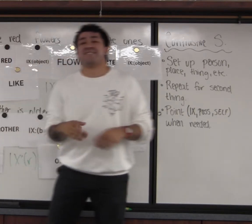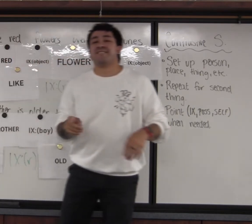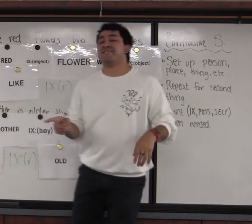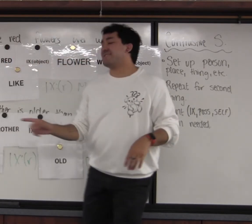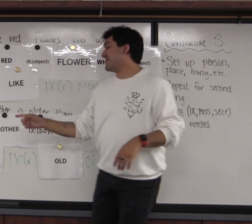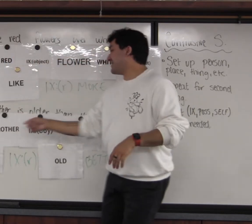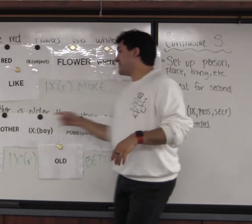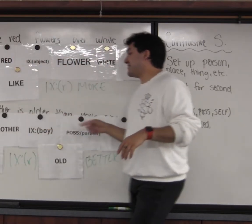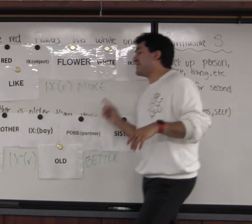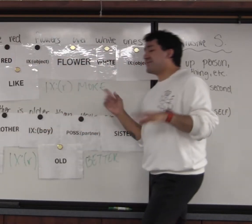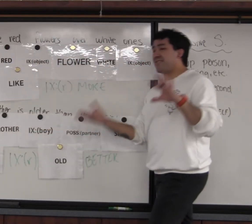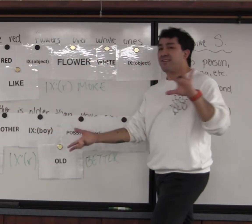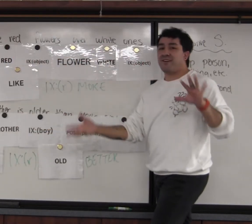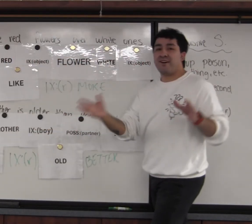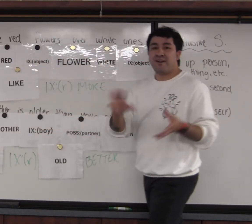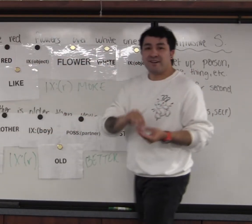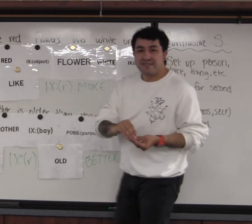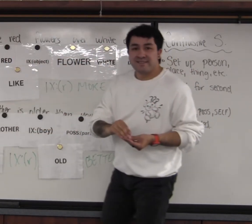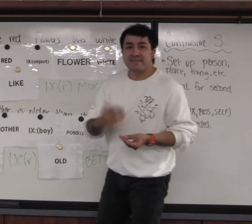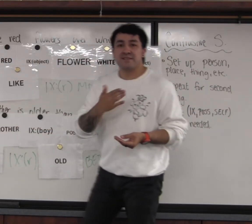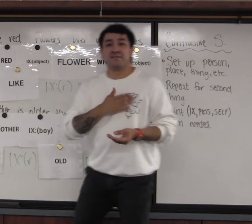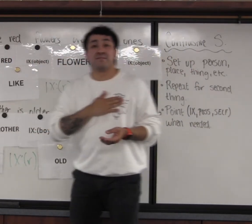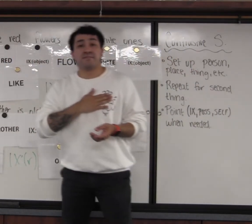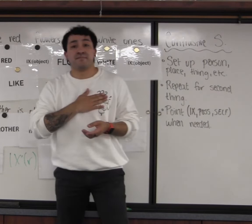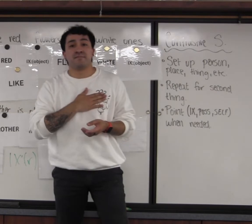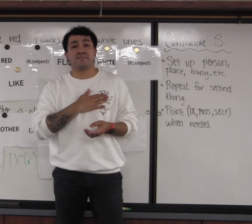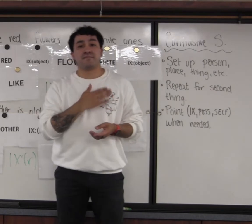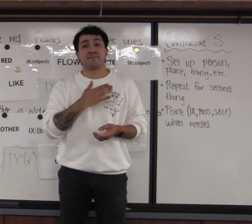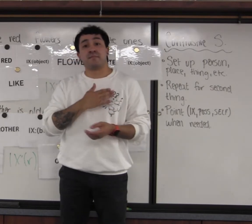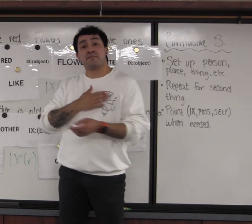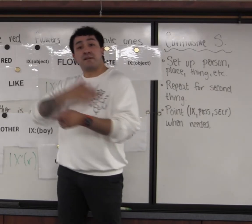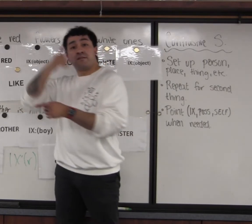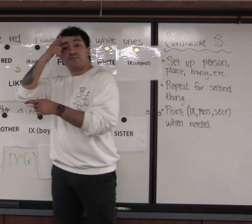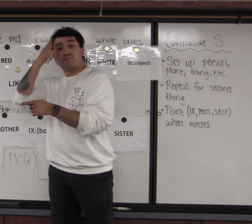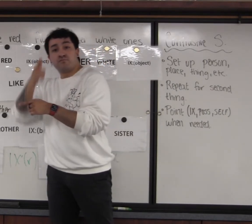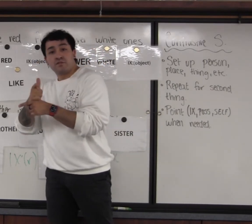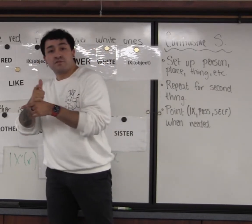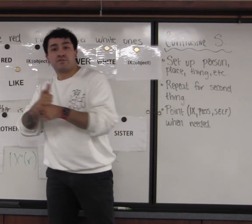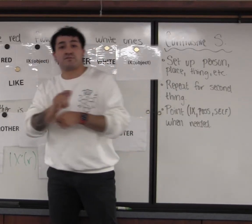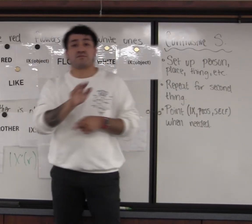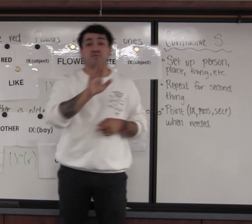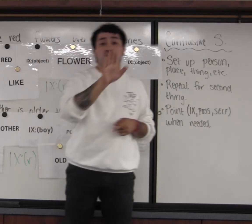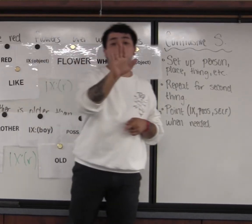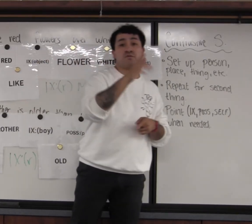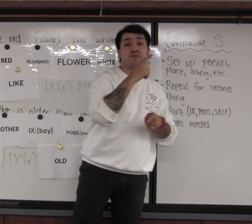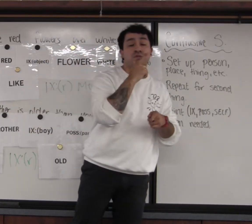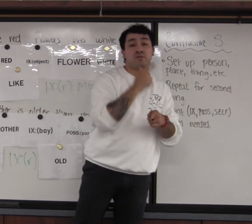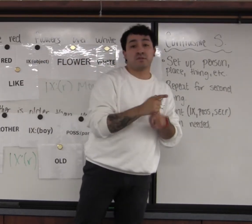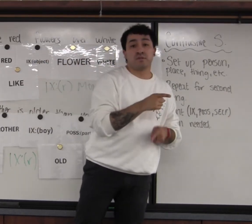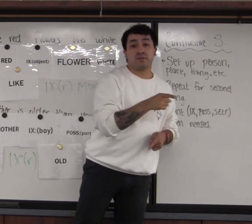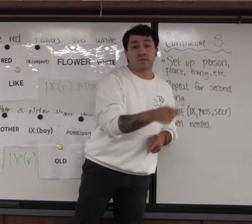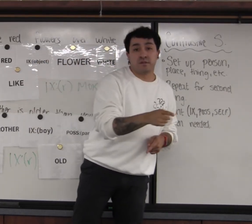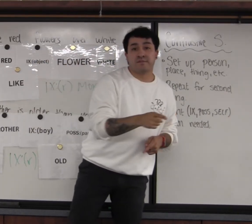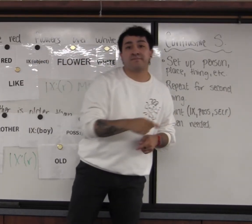We're just going to move on. So all together, I have my brother, your sister on that